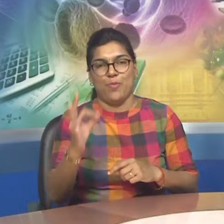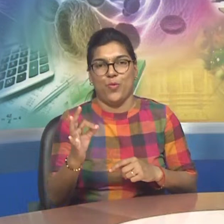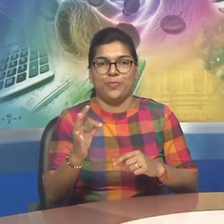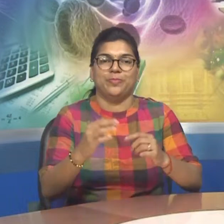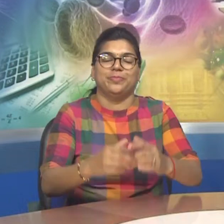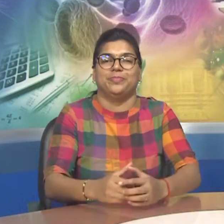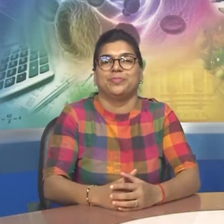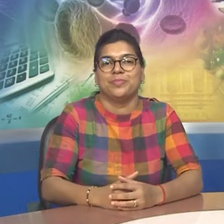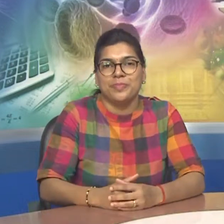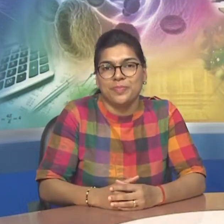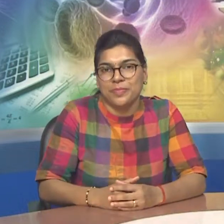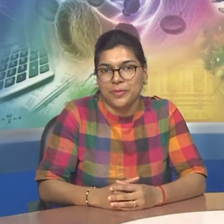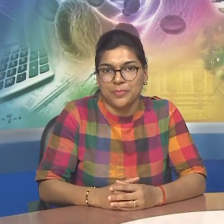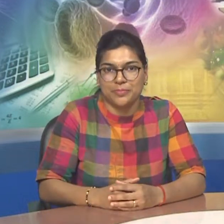negative words.